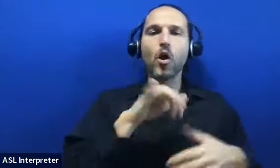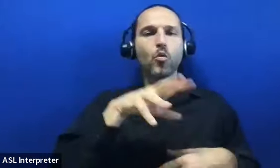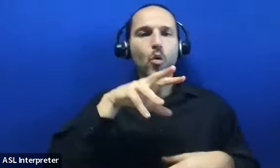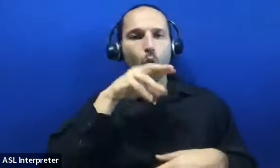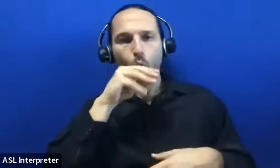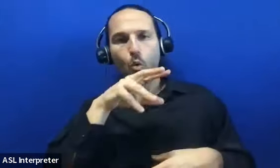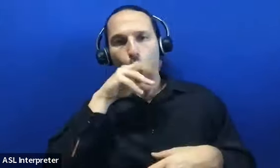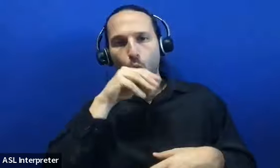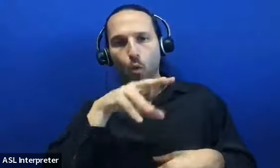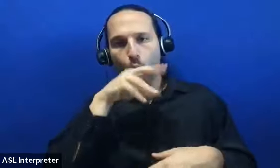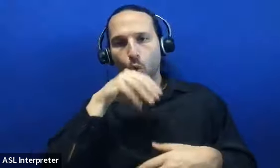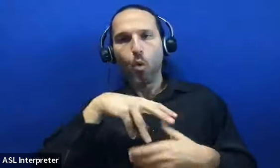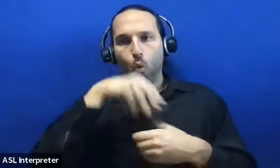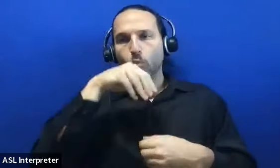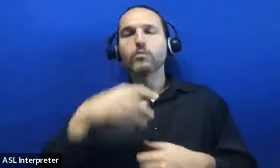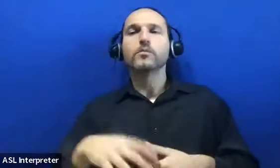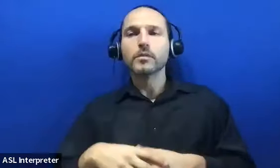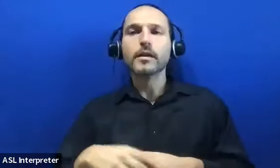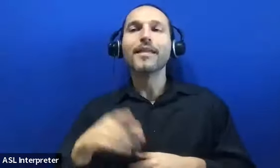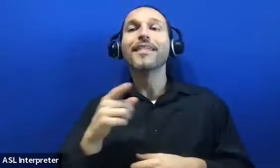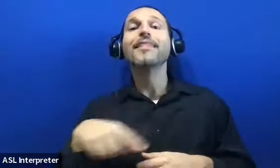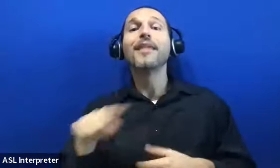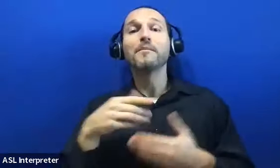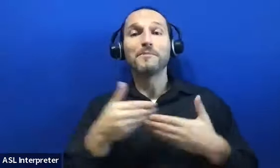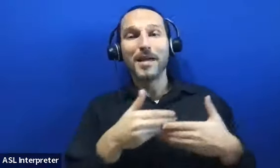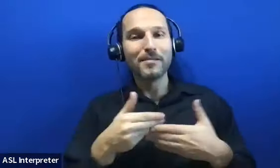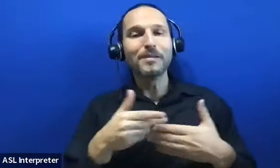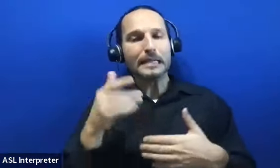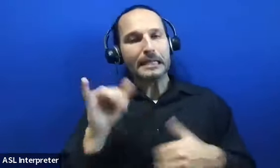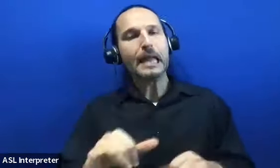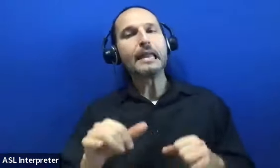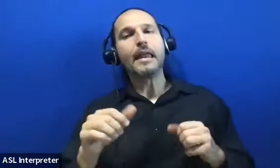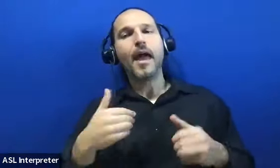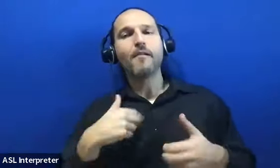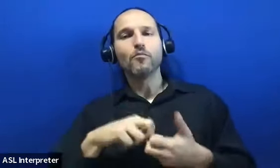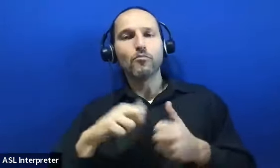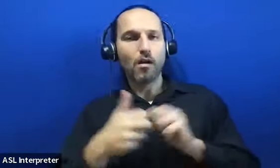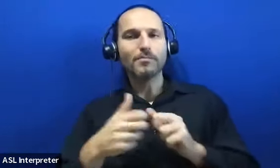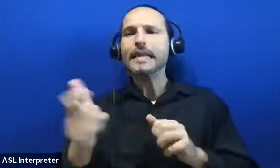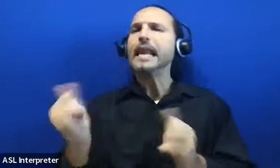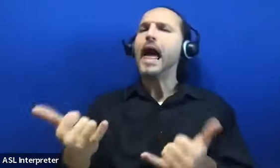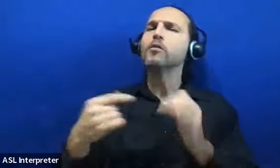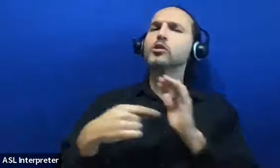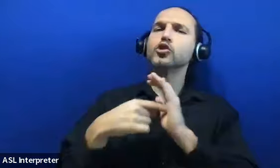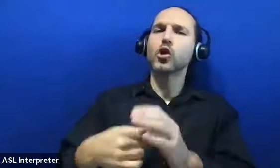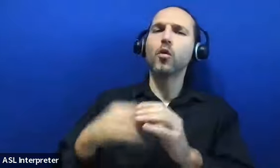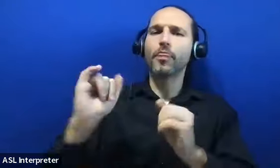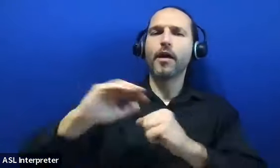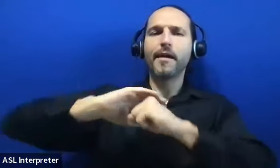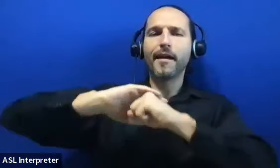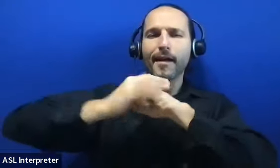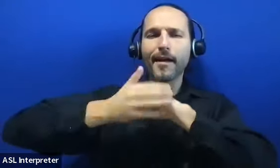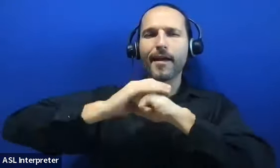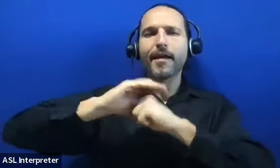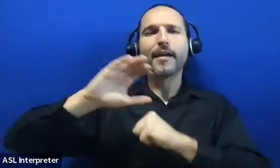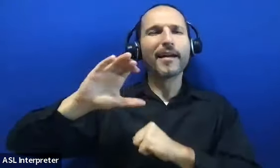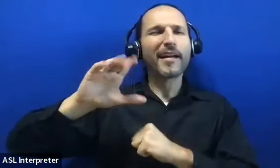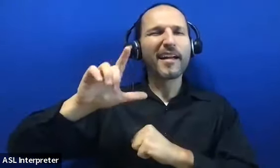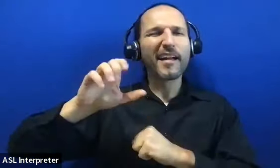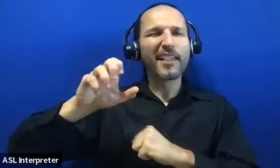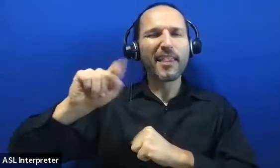significant problems that babies with CHARGE have right when they're born. Here's a picture of cleft palate. On the left,